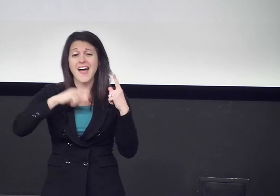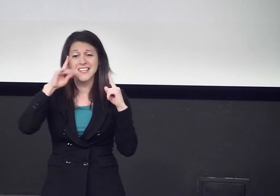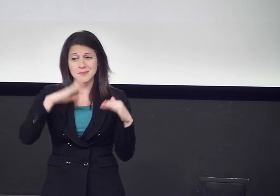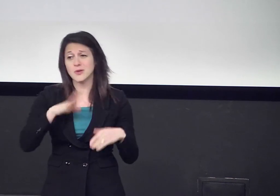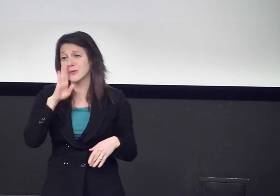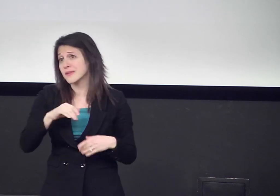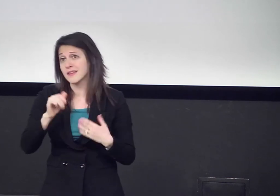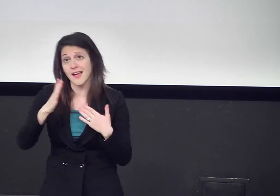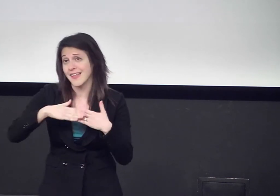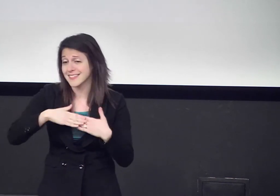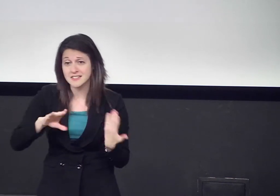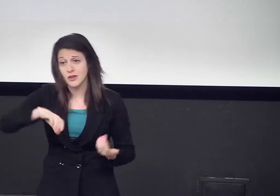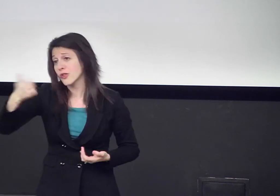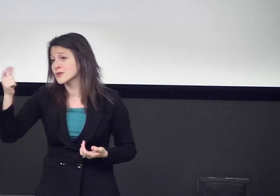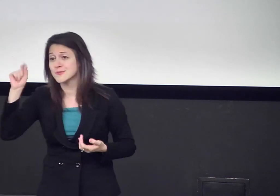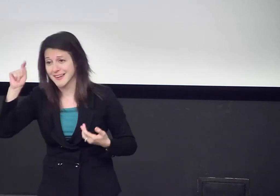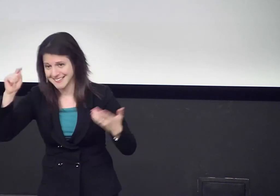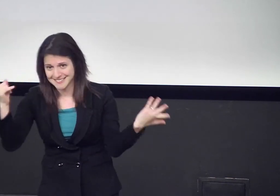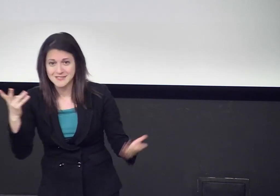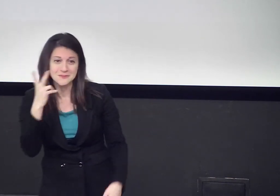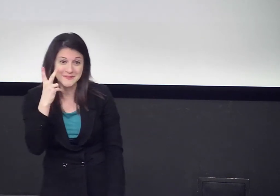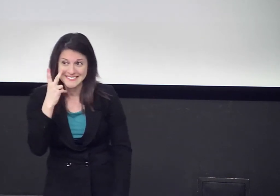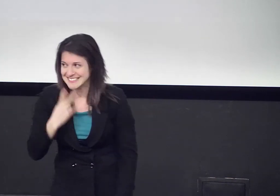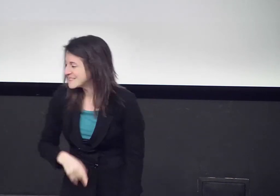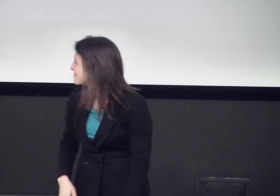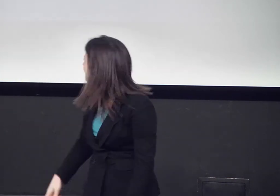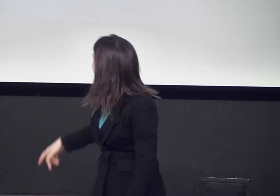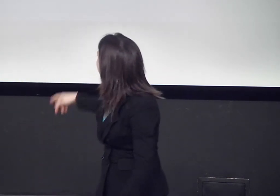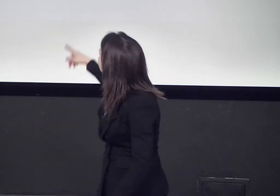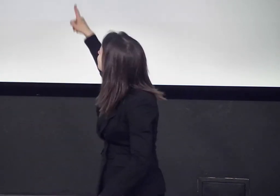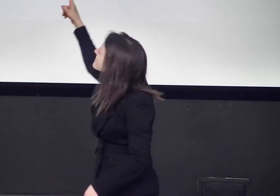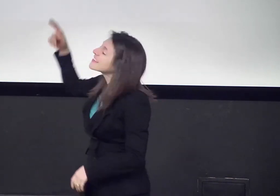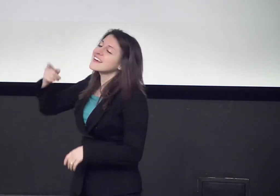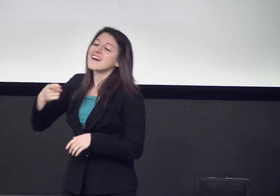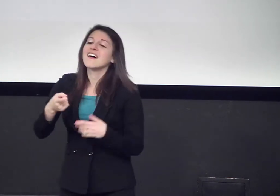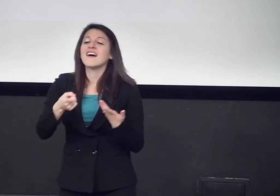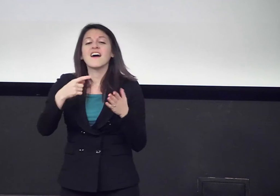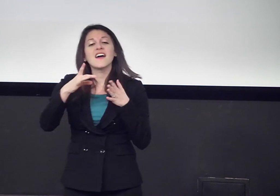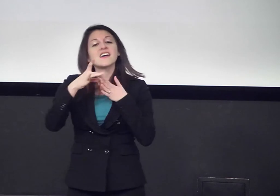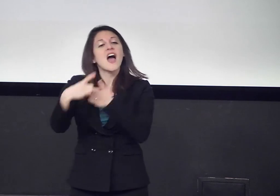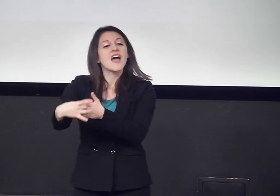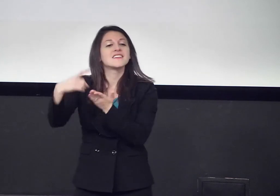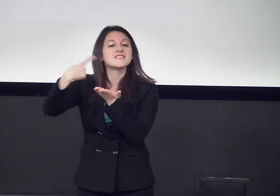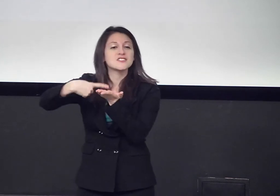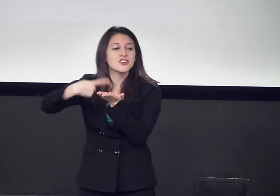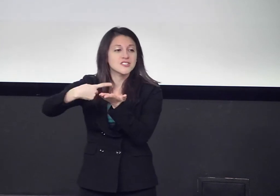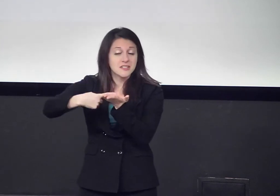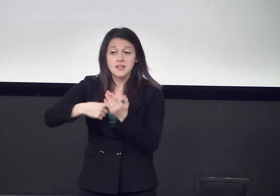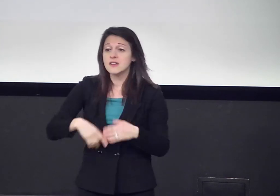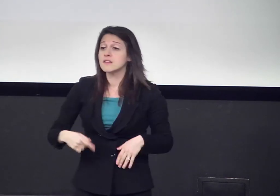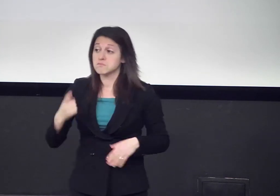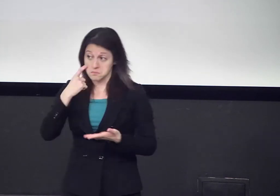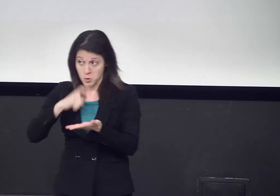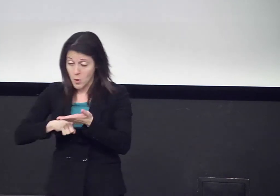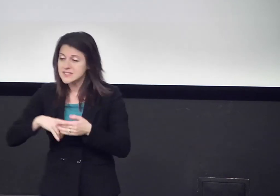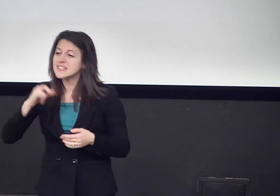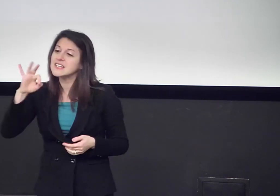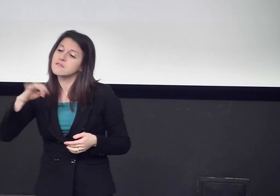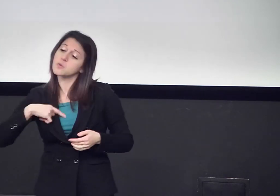on. And I'm expecting that there will be at least another 20 that I'll be doing here in the future. So it